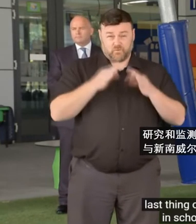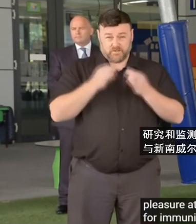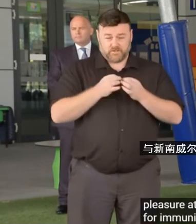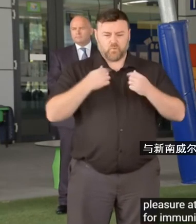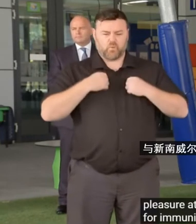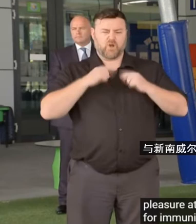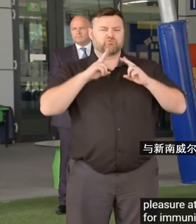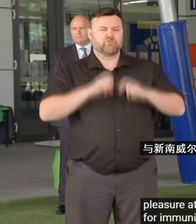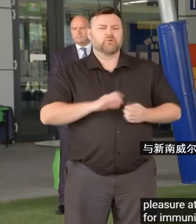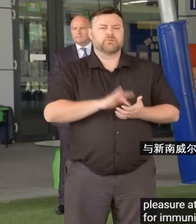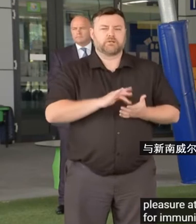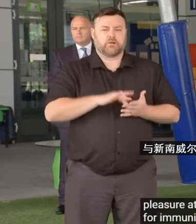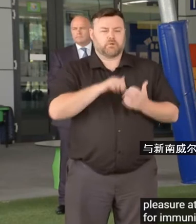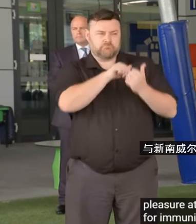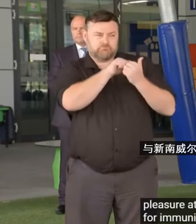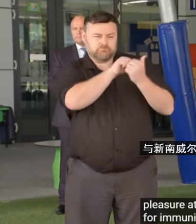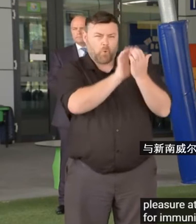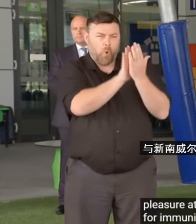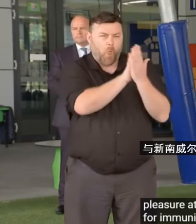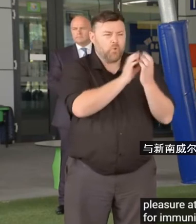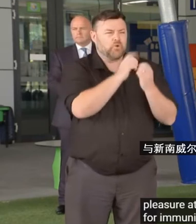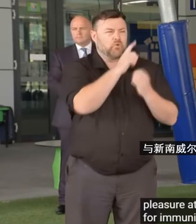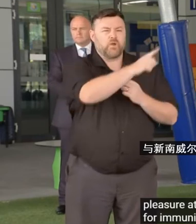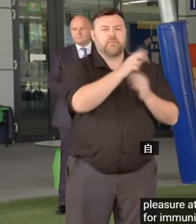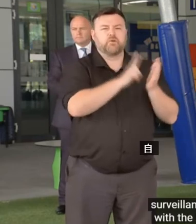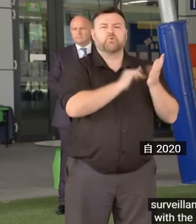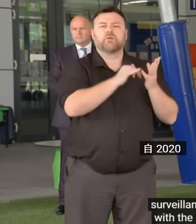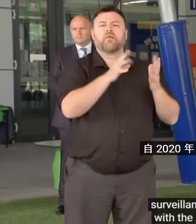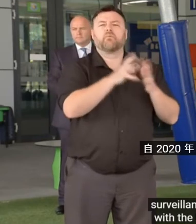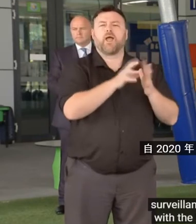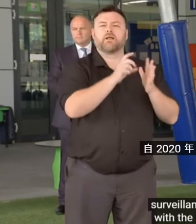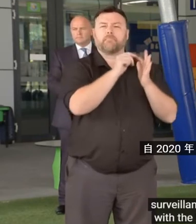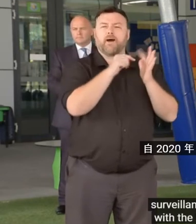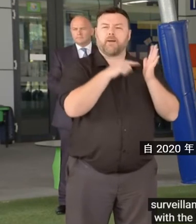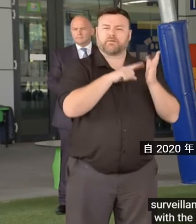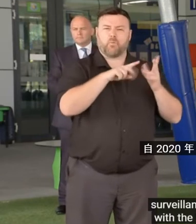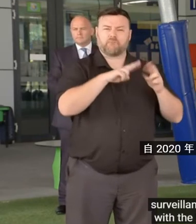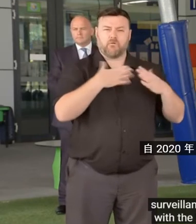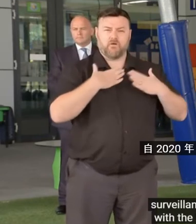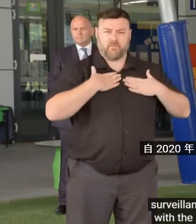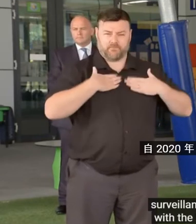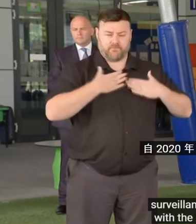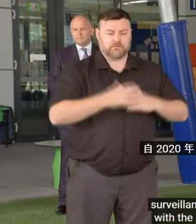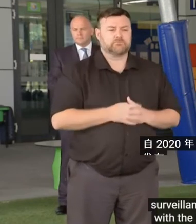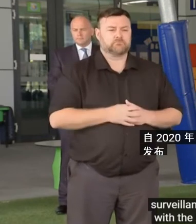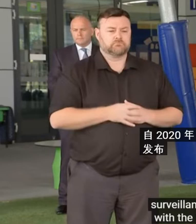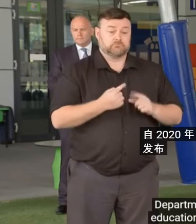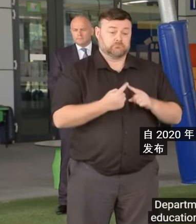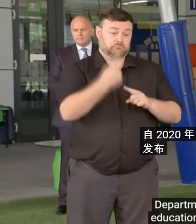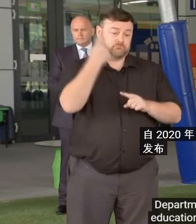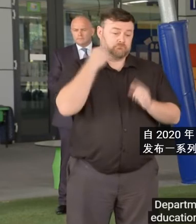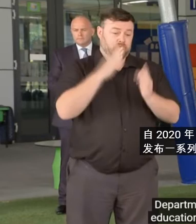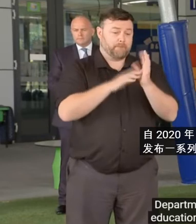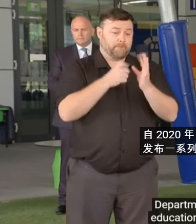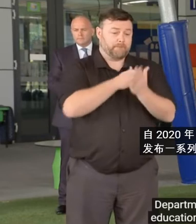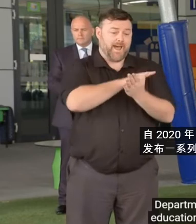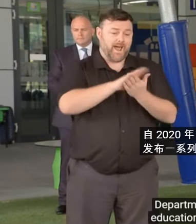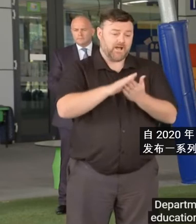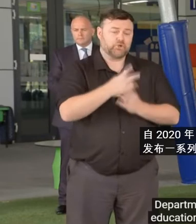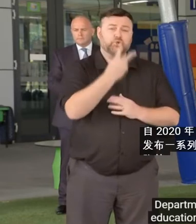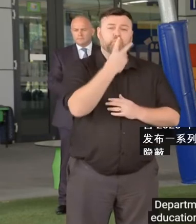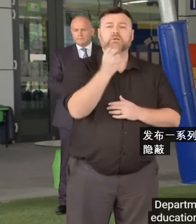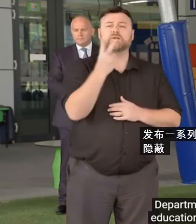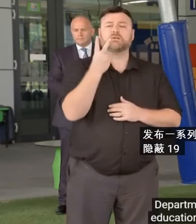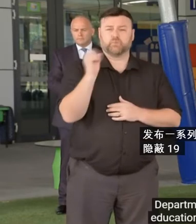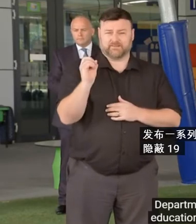with the New South Wales Departments of Health and Education ever since March 2020, and we've been issuing a series of